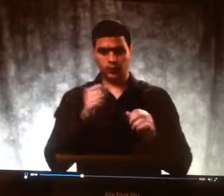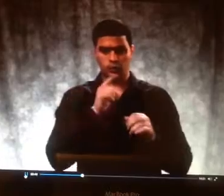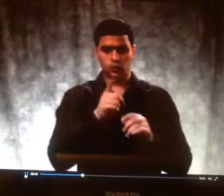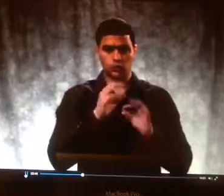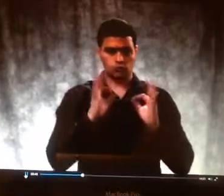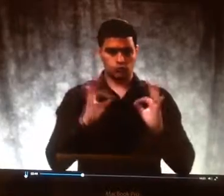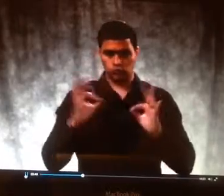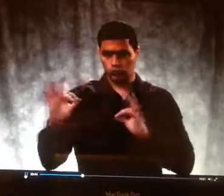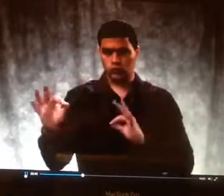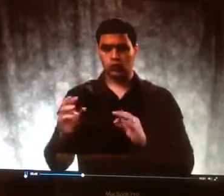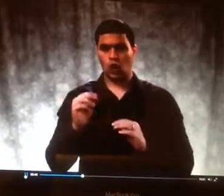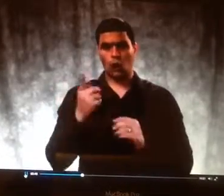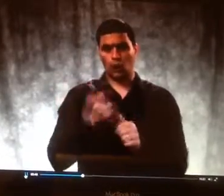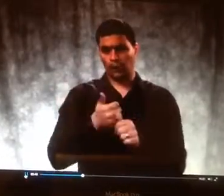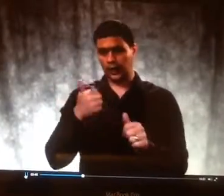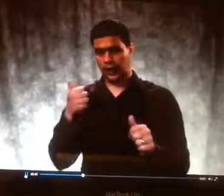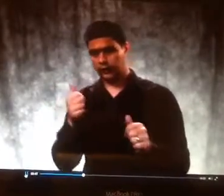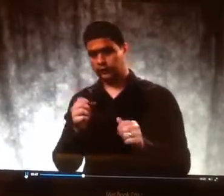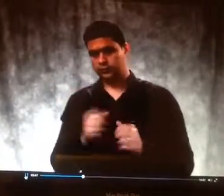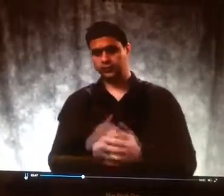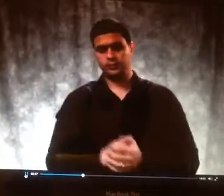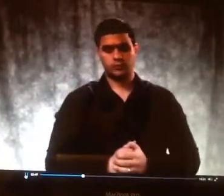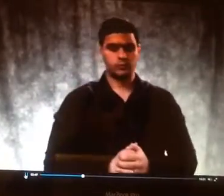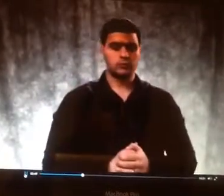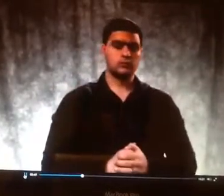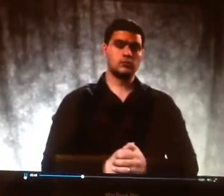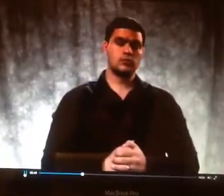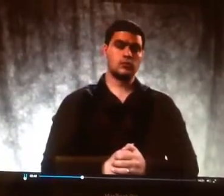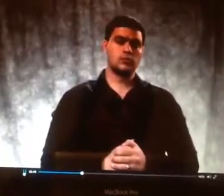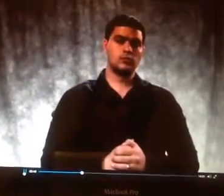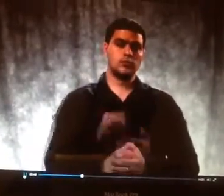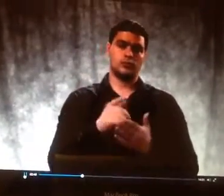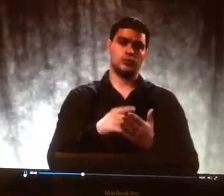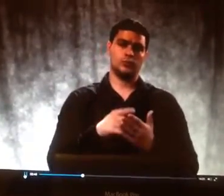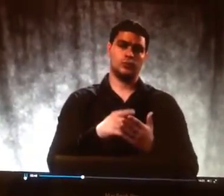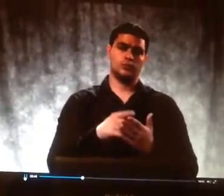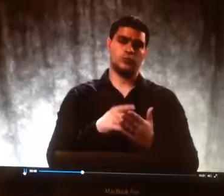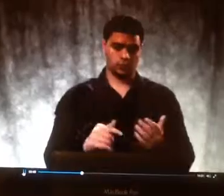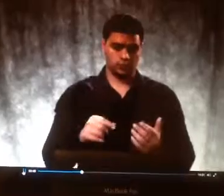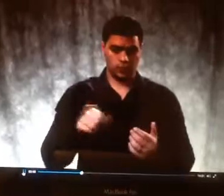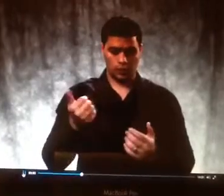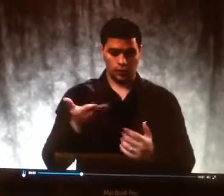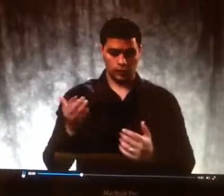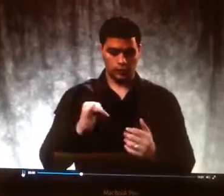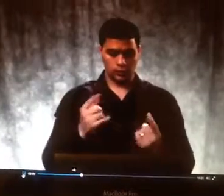for him. He was able to contact me and make sure I wasn't falling behind.